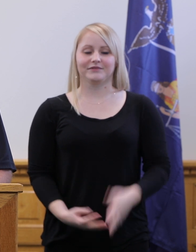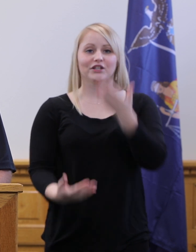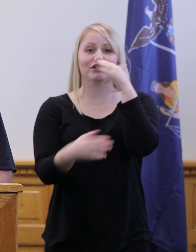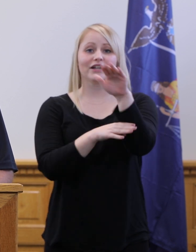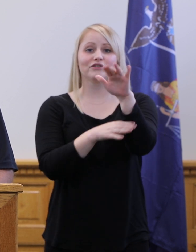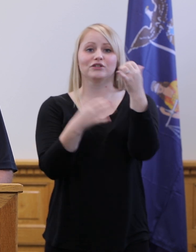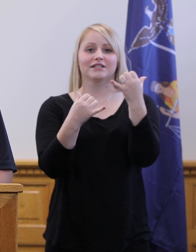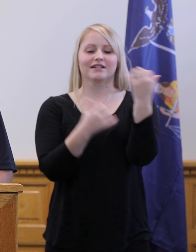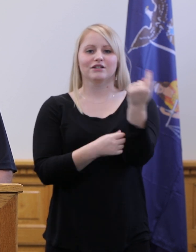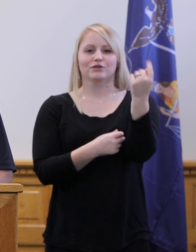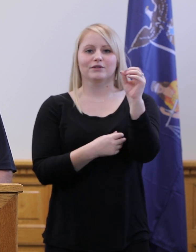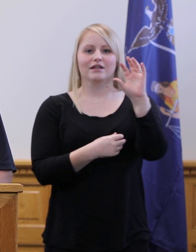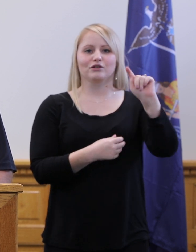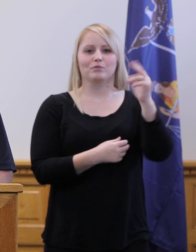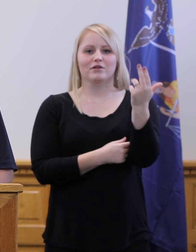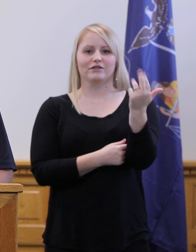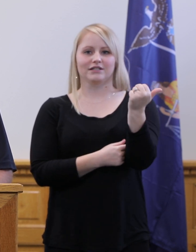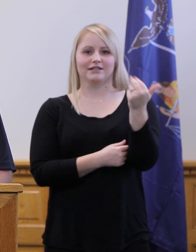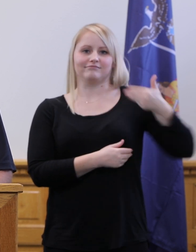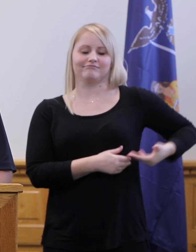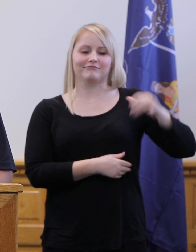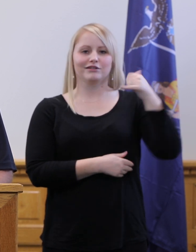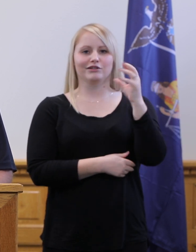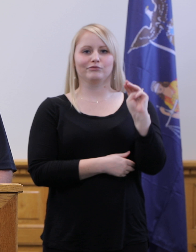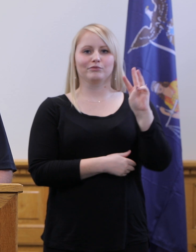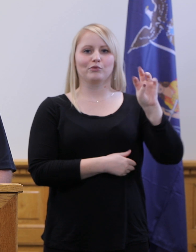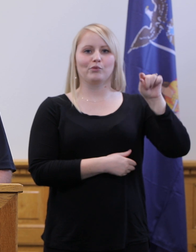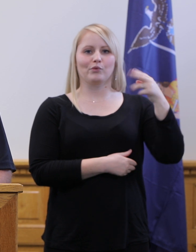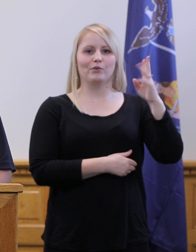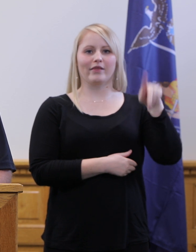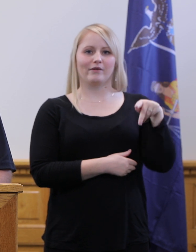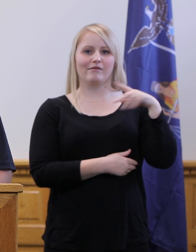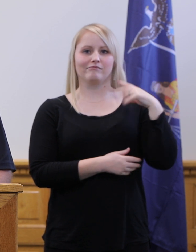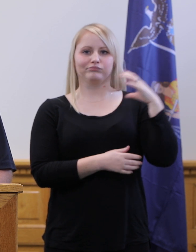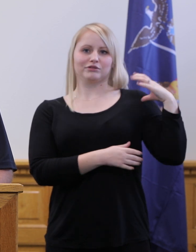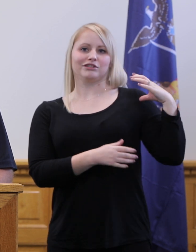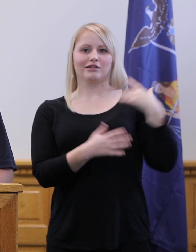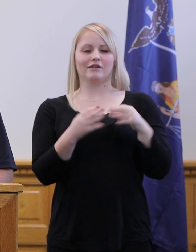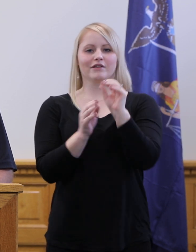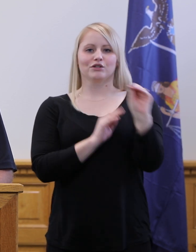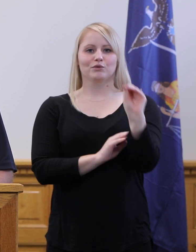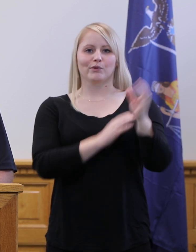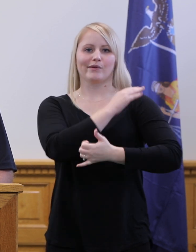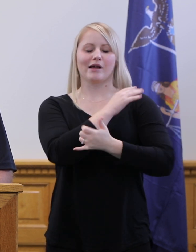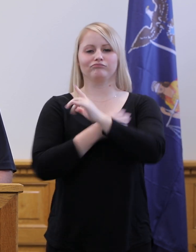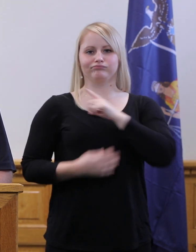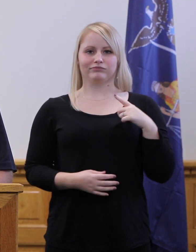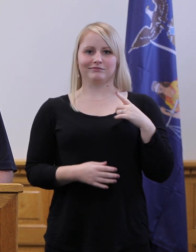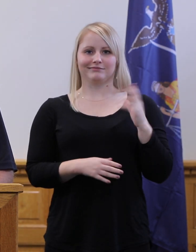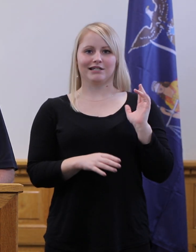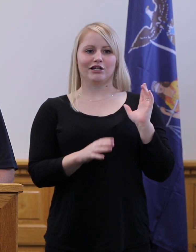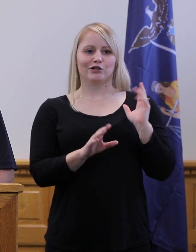Good afternoon. Today is Tuesday, October 13th. I'm Jim Weatherup, Chairman of the Oswego County Legislature. Joining me again today is